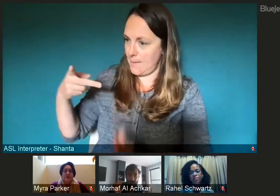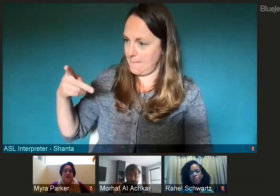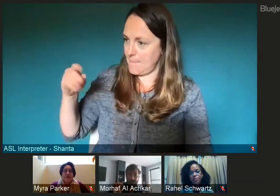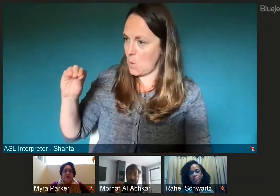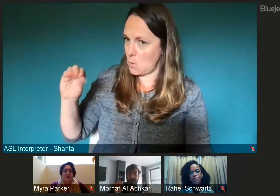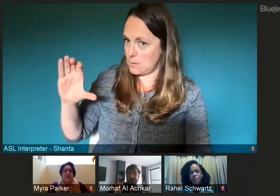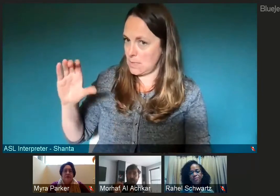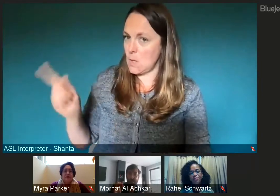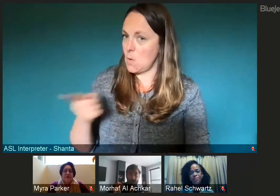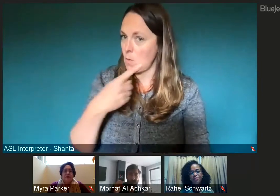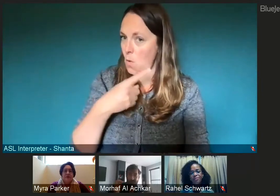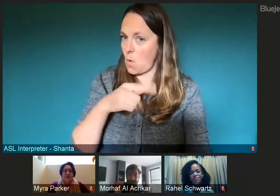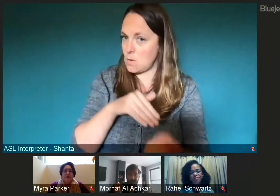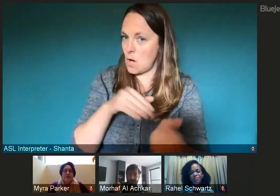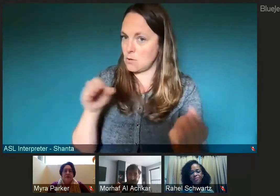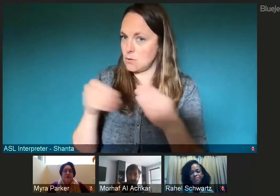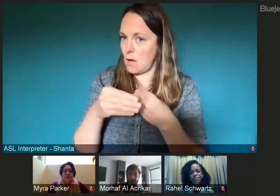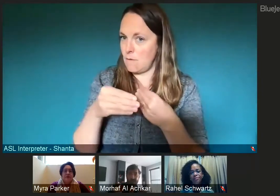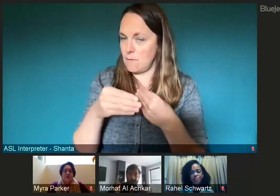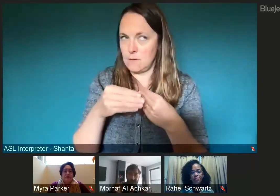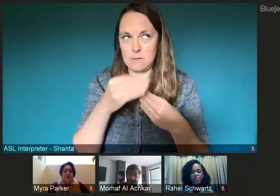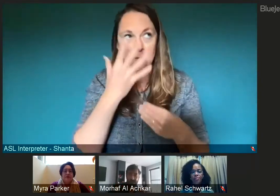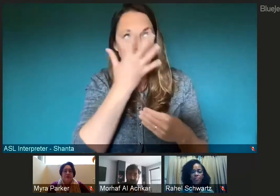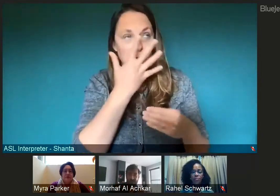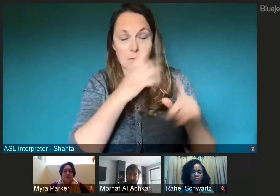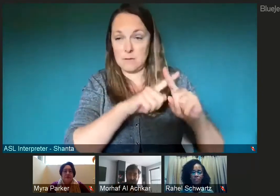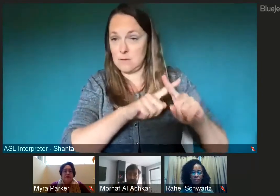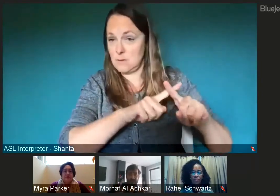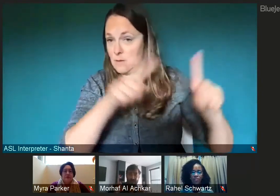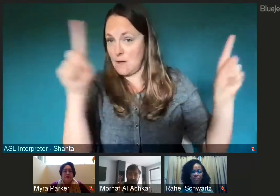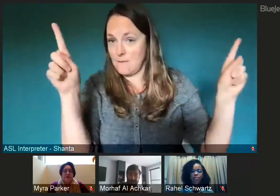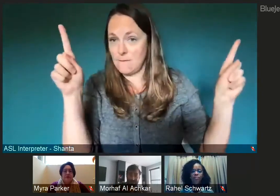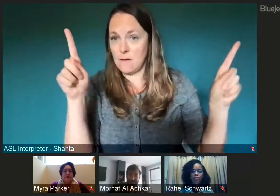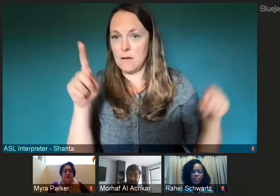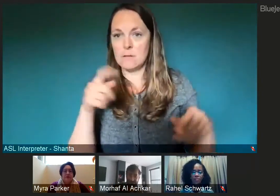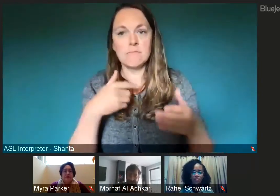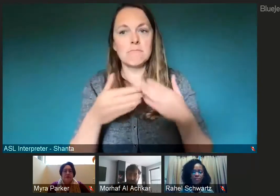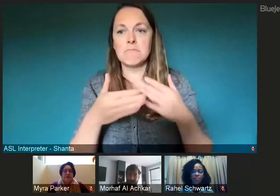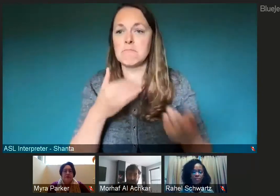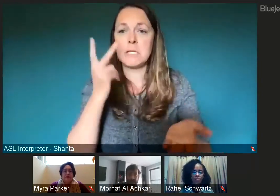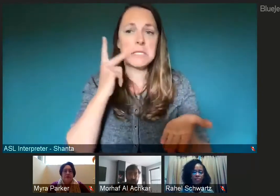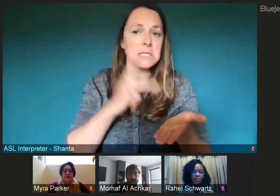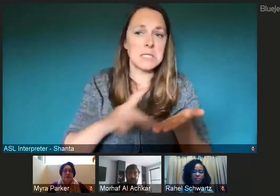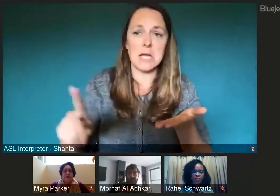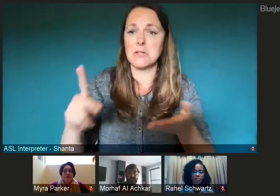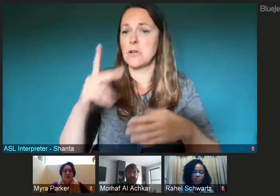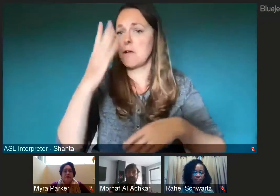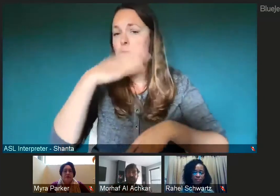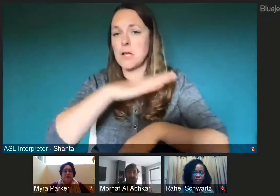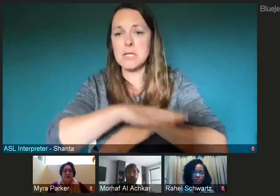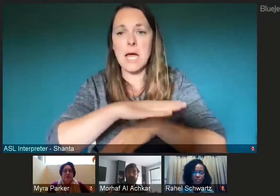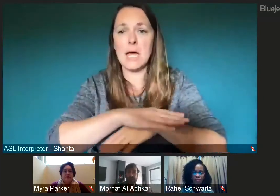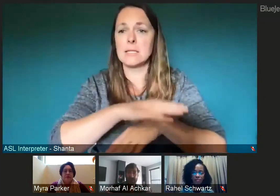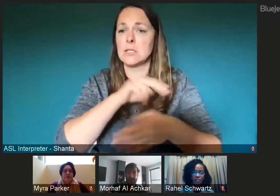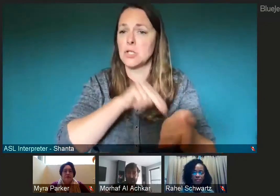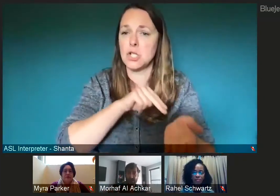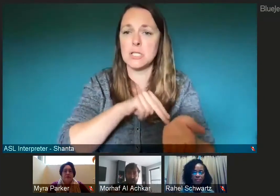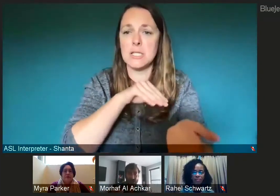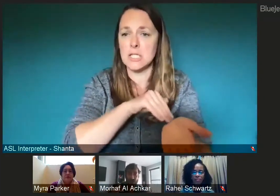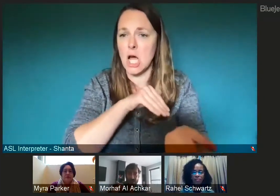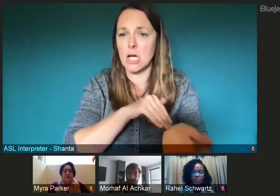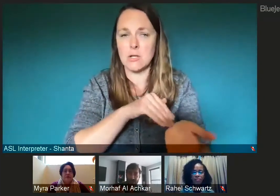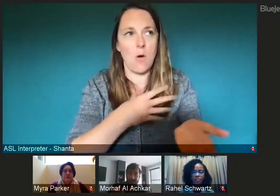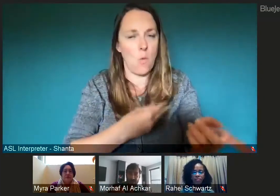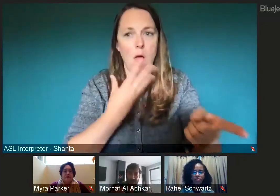office to see people who are not looking like them, not at the front desk, not inside the office, to then tell them everything about their